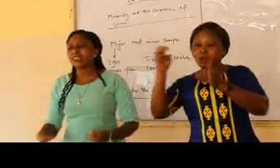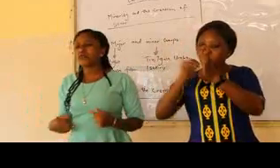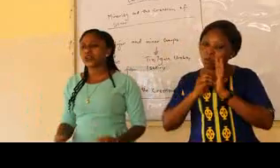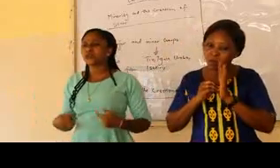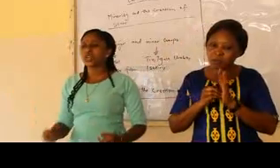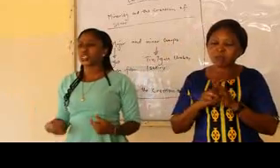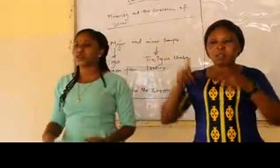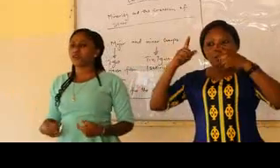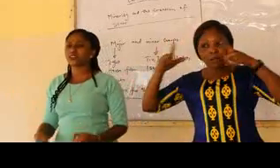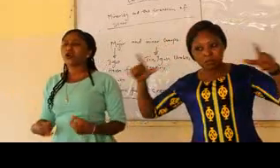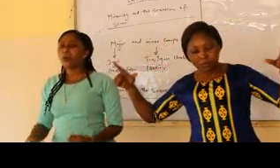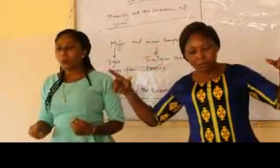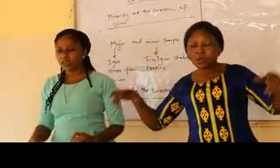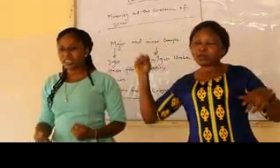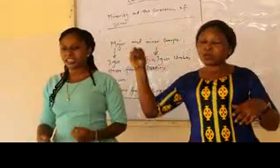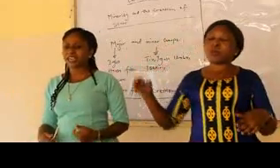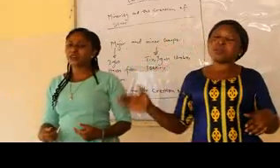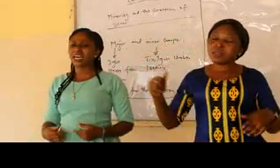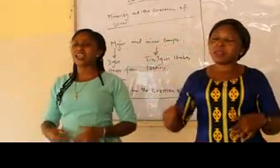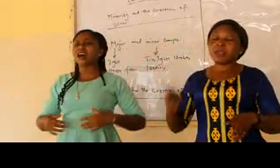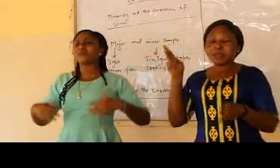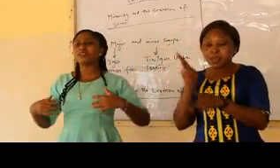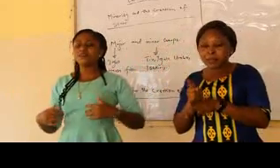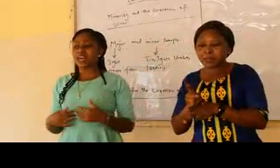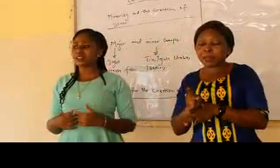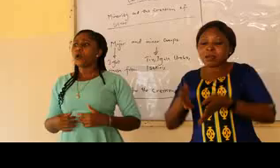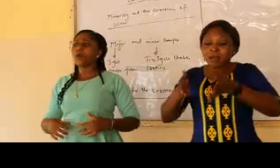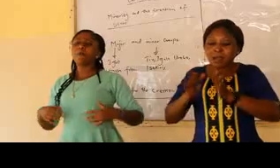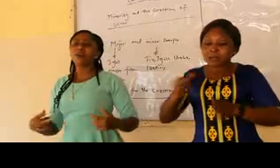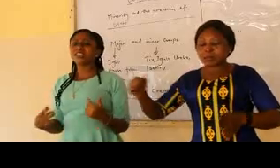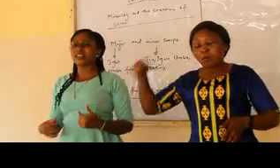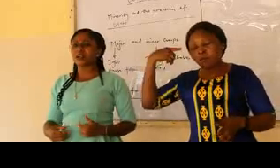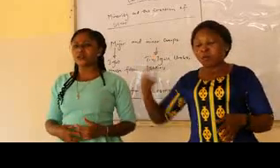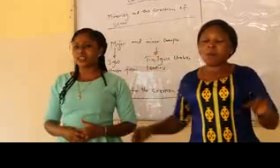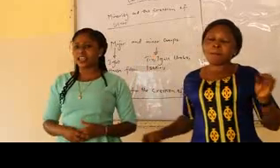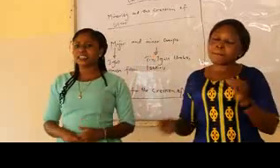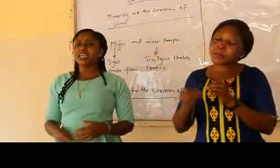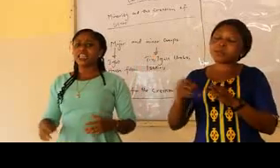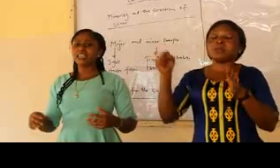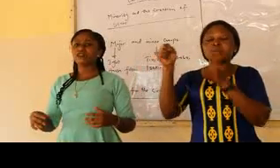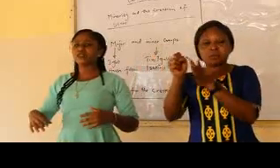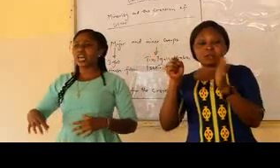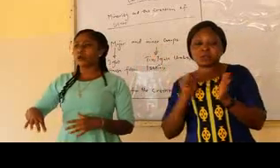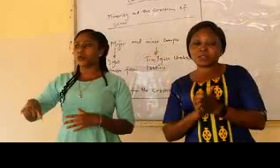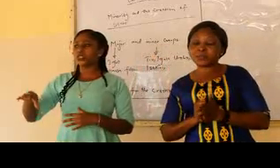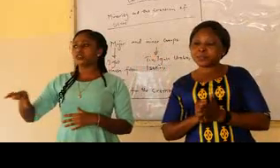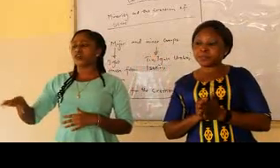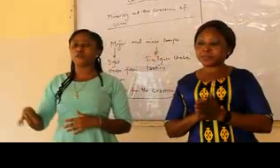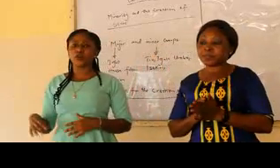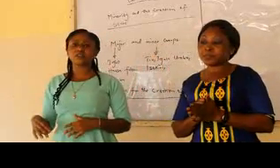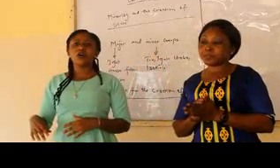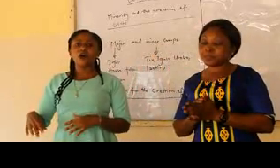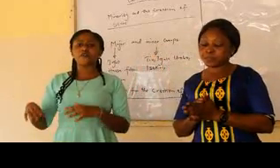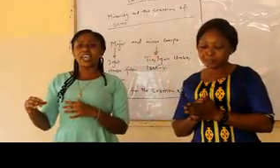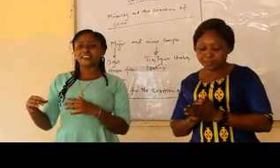on demanding for the creation of what? More states. I told you that they have the belief that when more states are created, that they too stand the opportunity